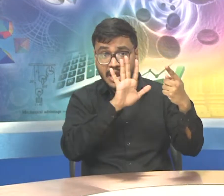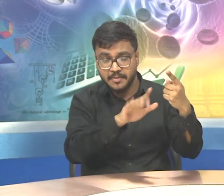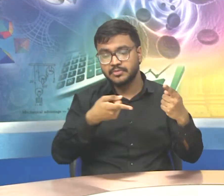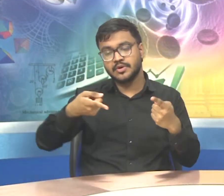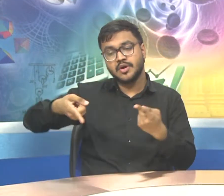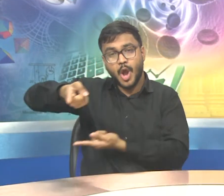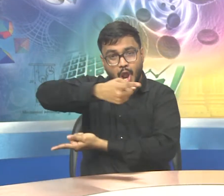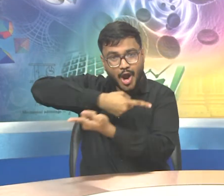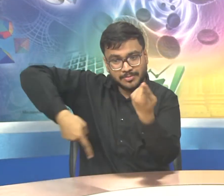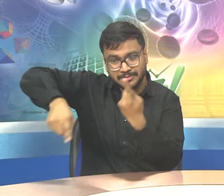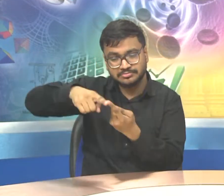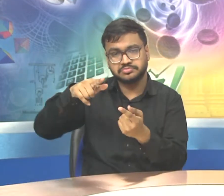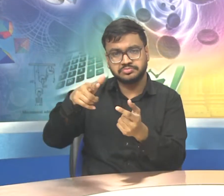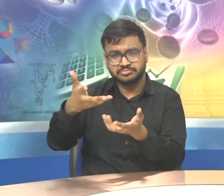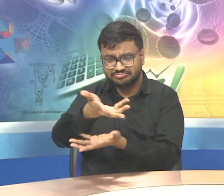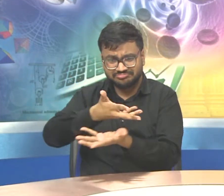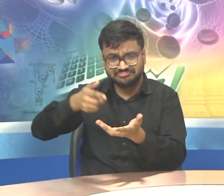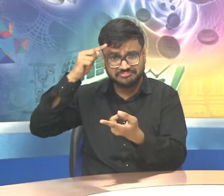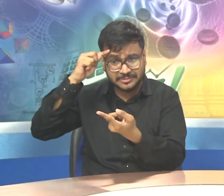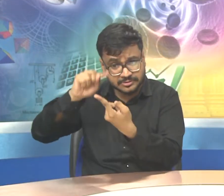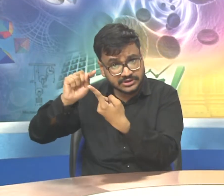of Parliament.